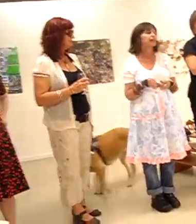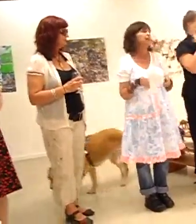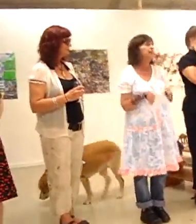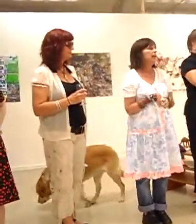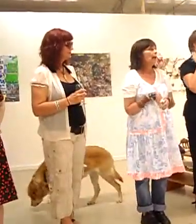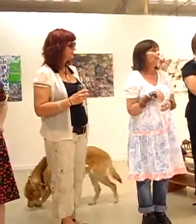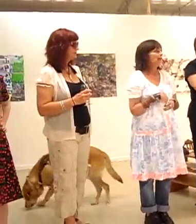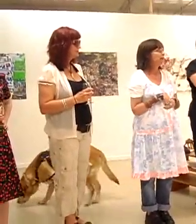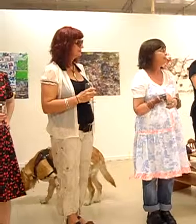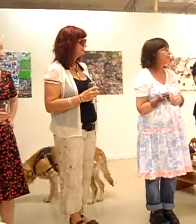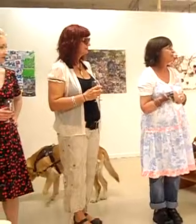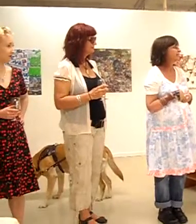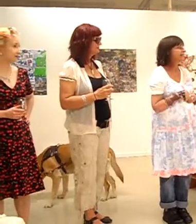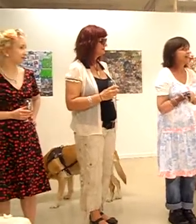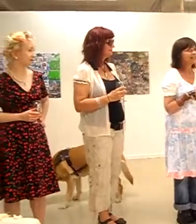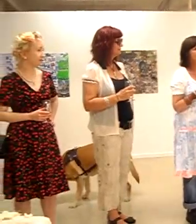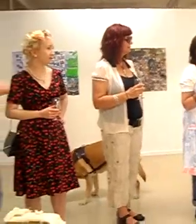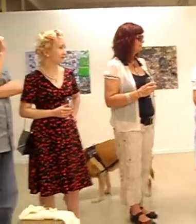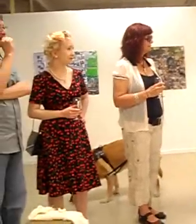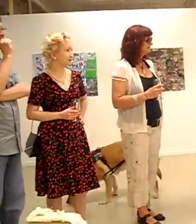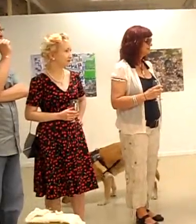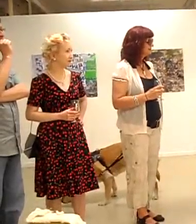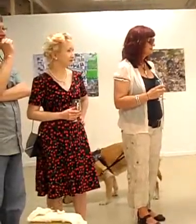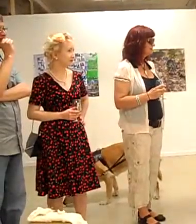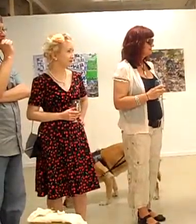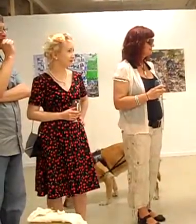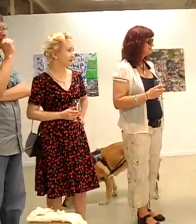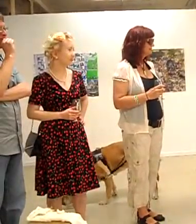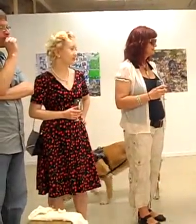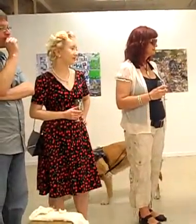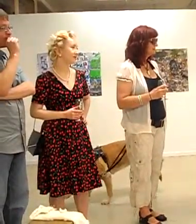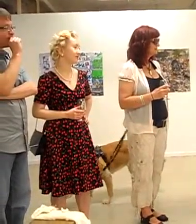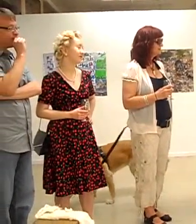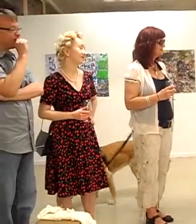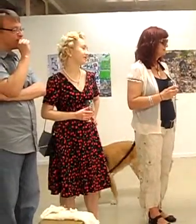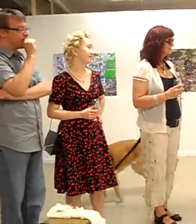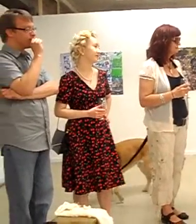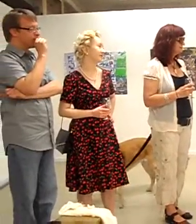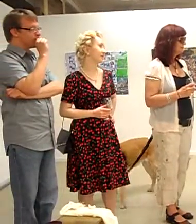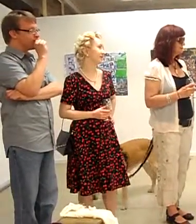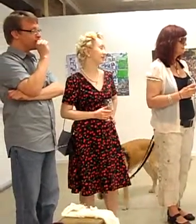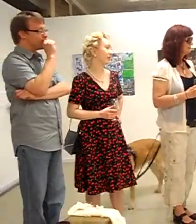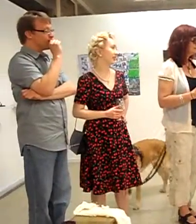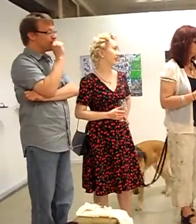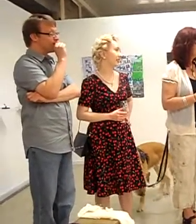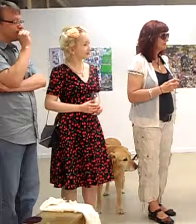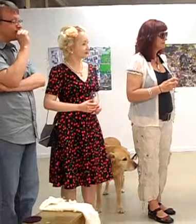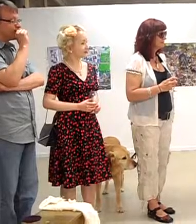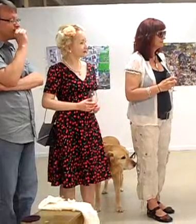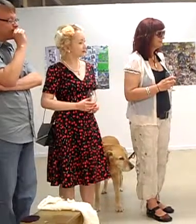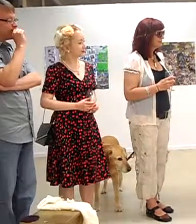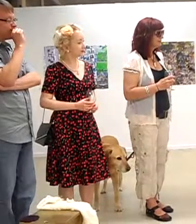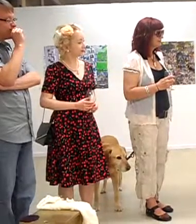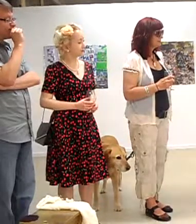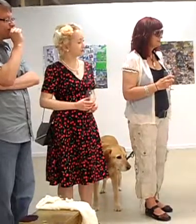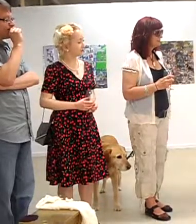And Michael Hammerstein. Ben. So Ben's a fantastic artist that took on this project,